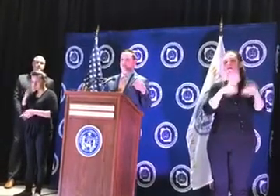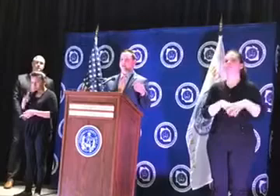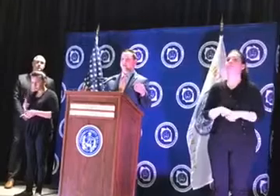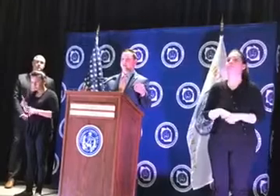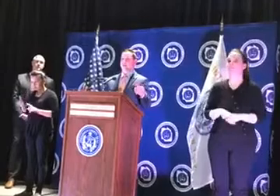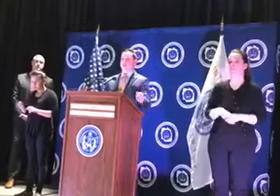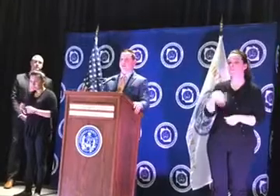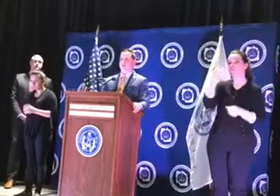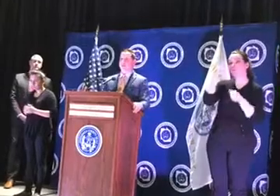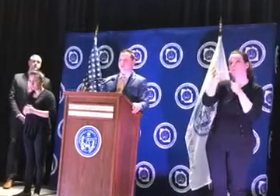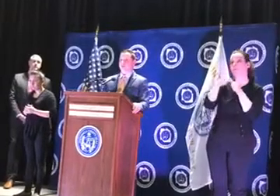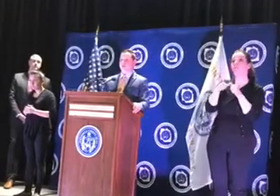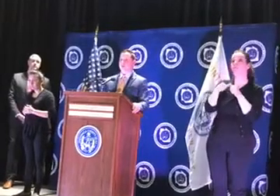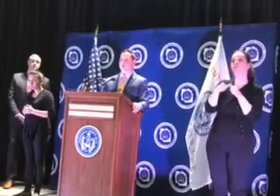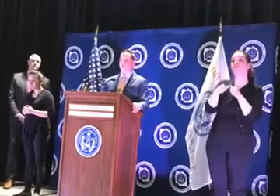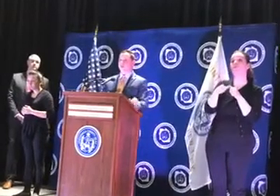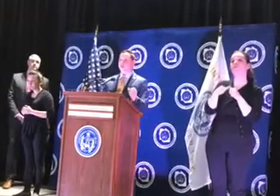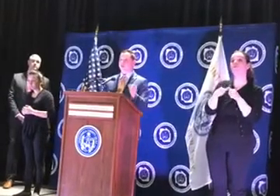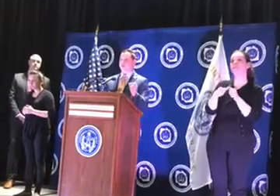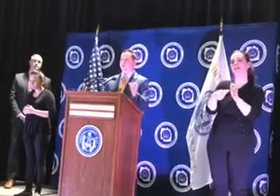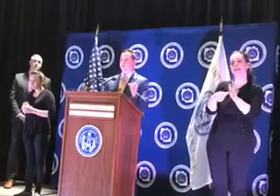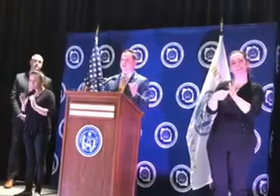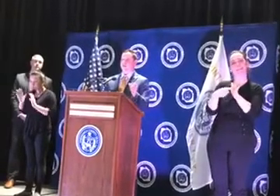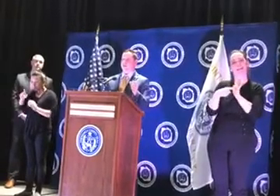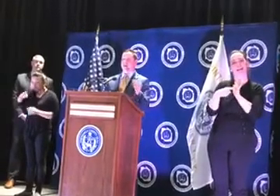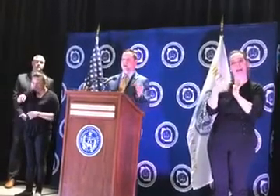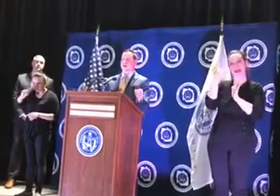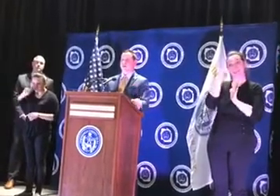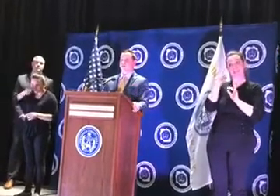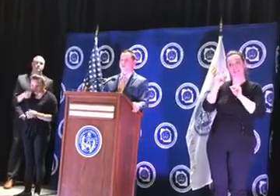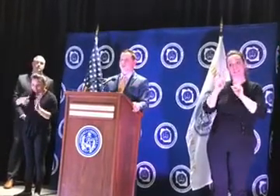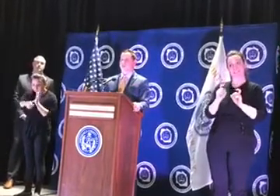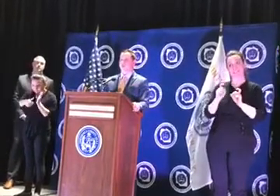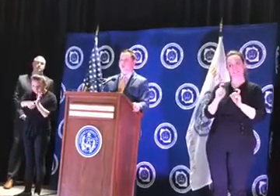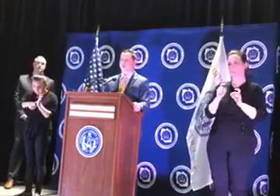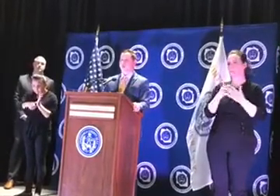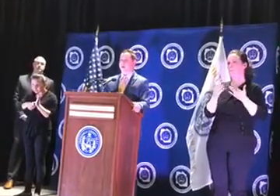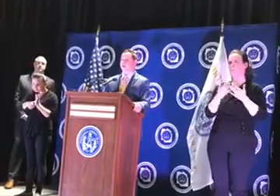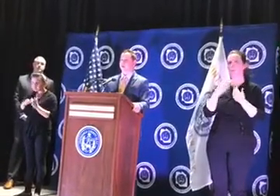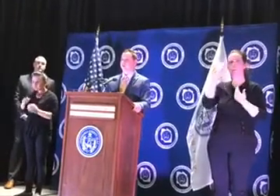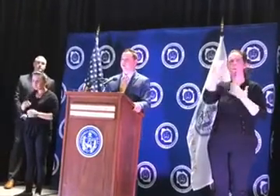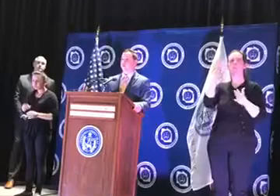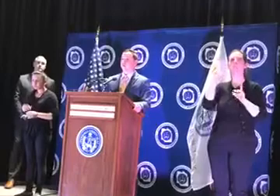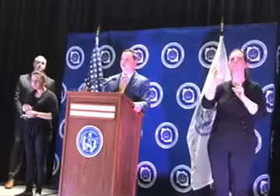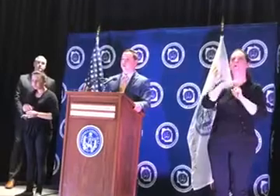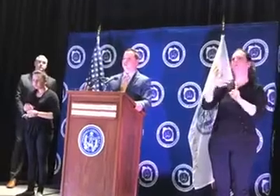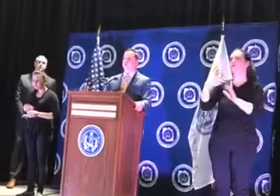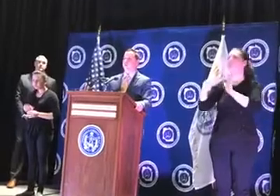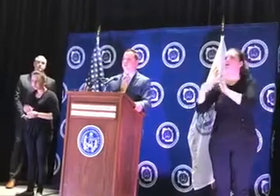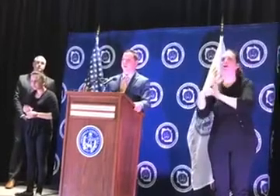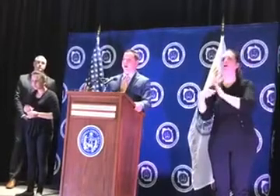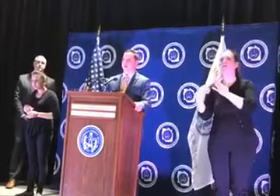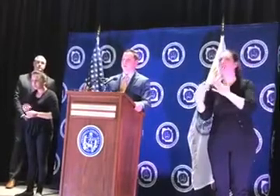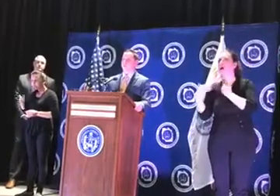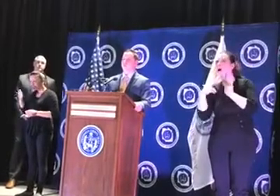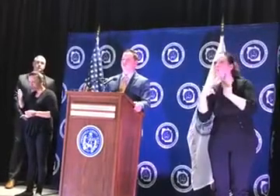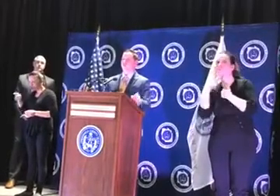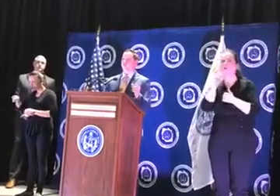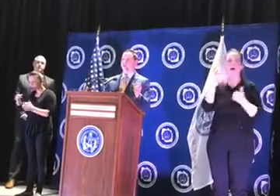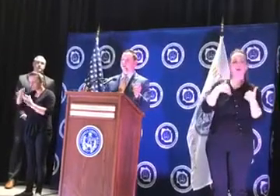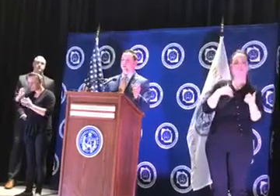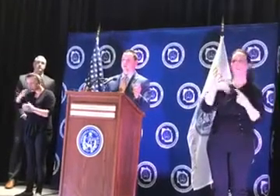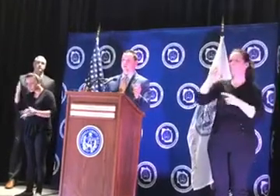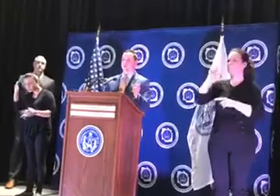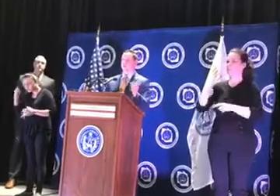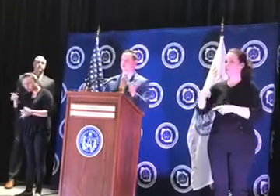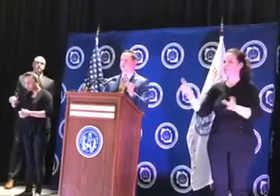take a test, there is a reason why you took a test, not because you wanted to, but because a doctor thought that you were symptomatic of